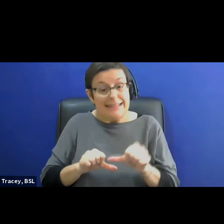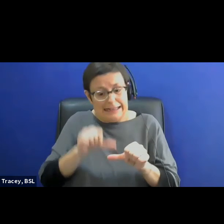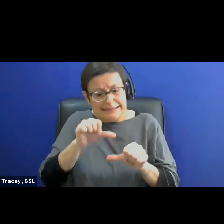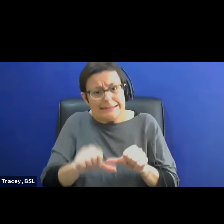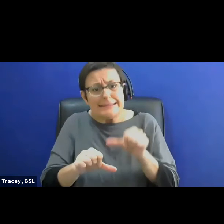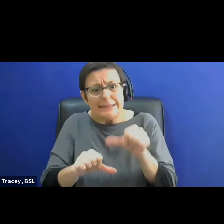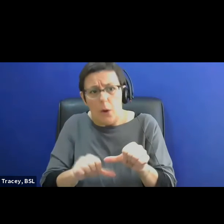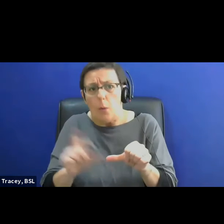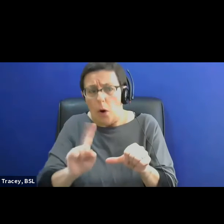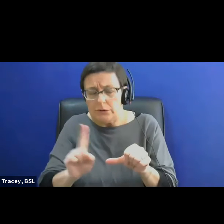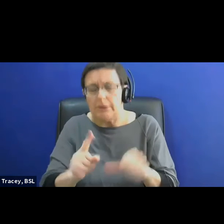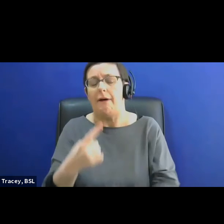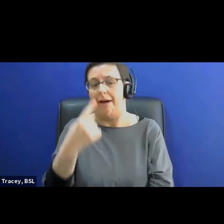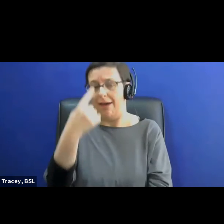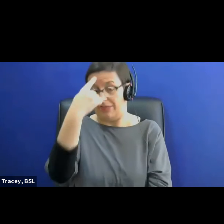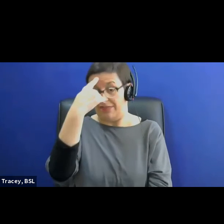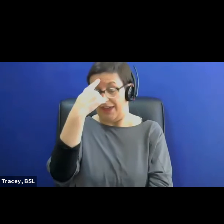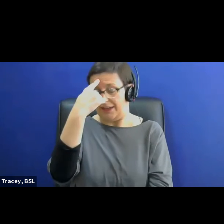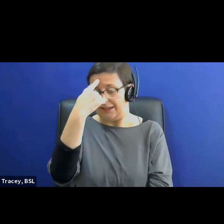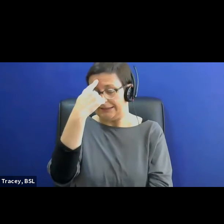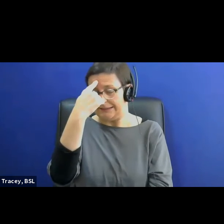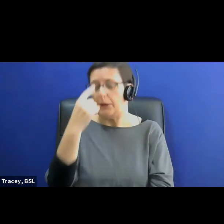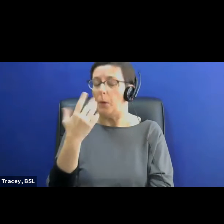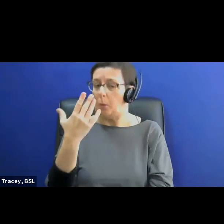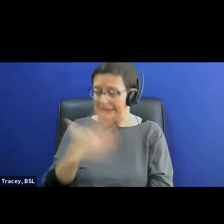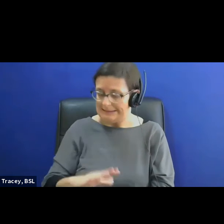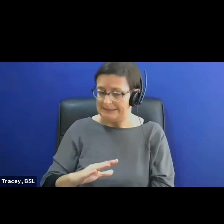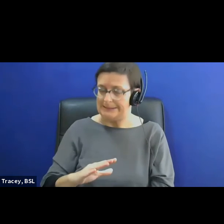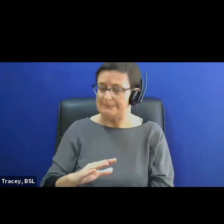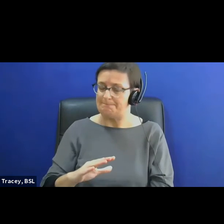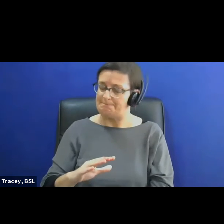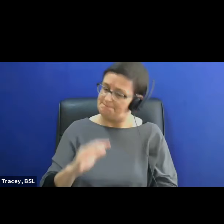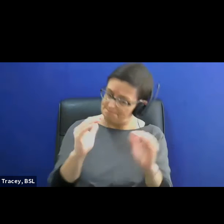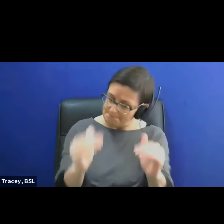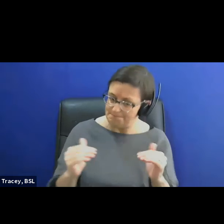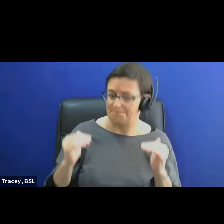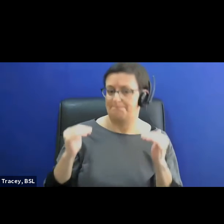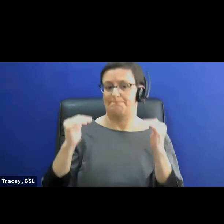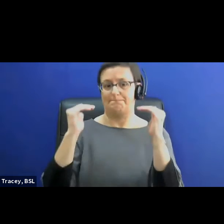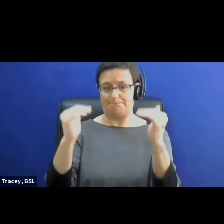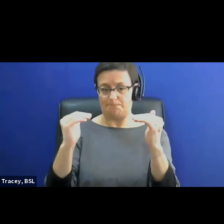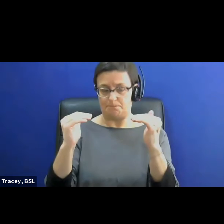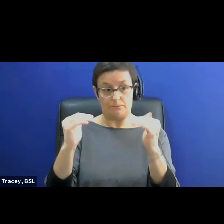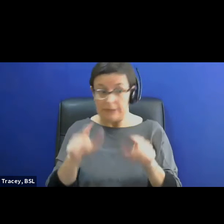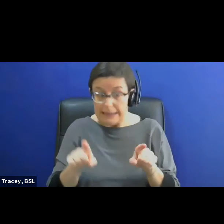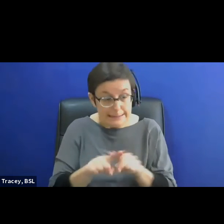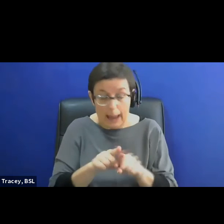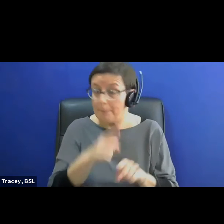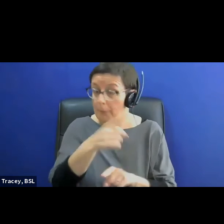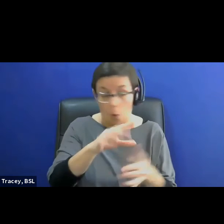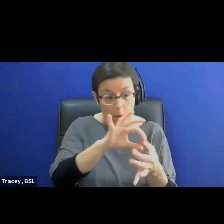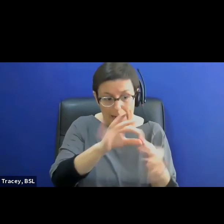about raising the bar. It's something we did in the days of the Olympics. When we looked at